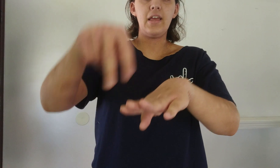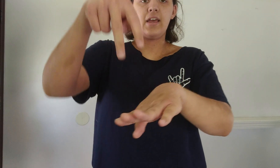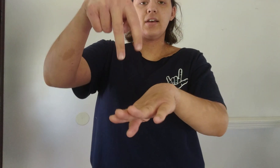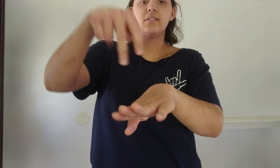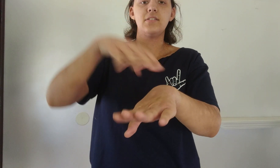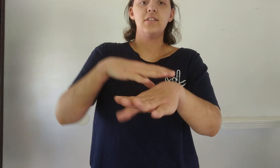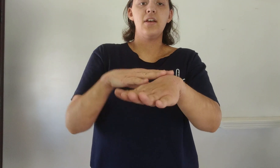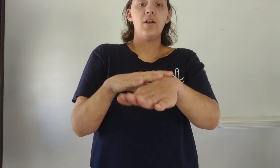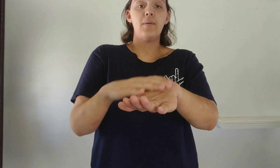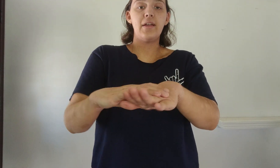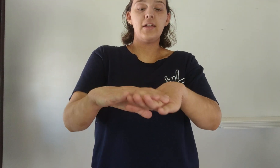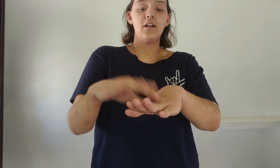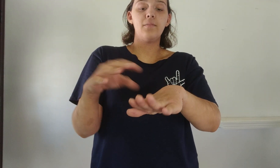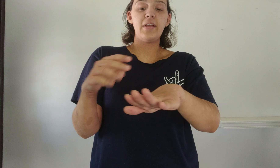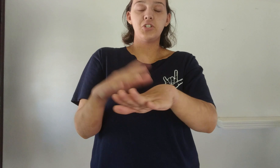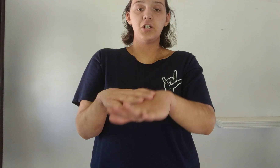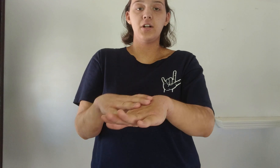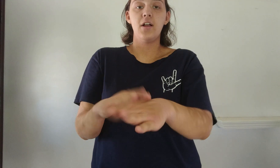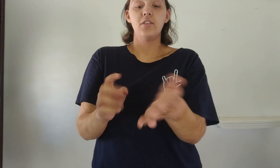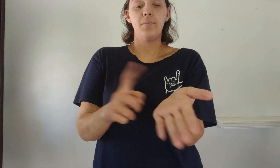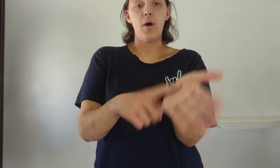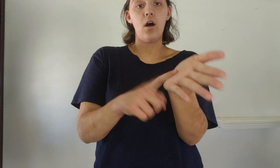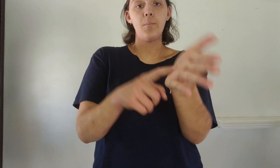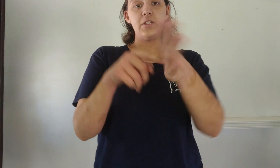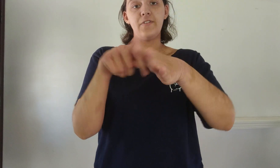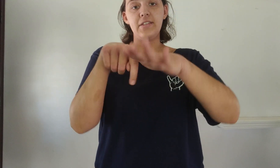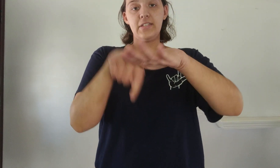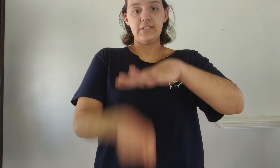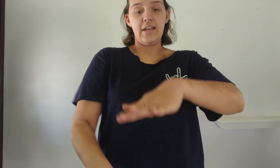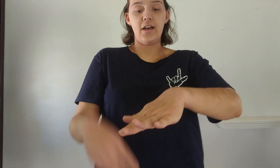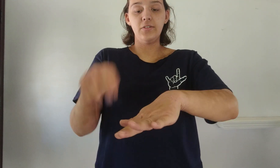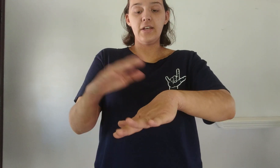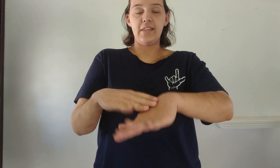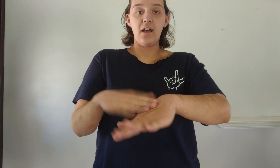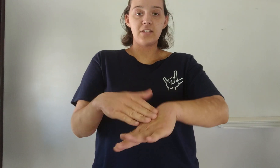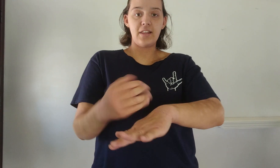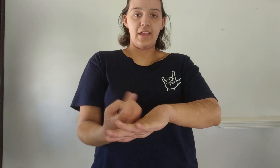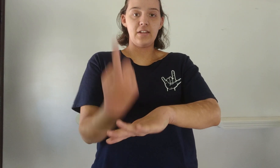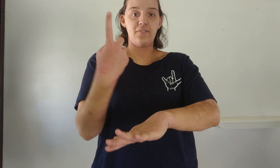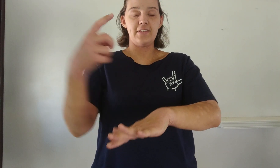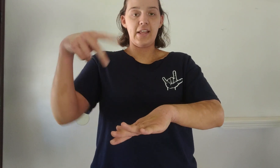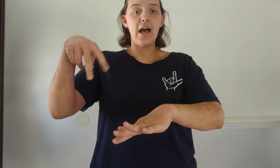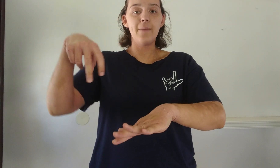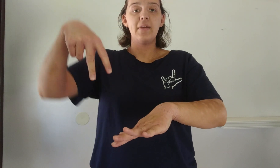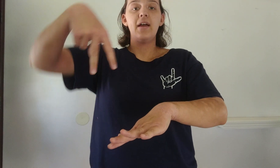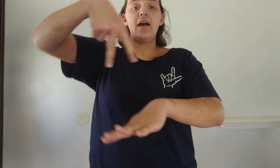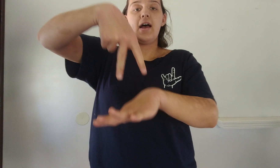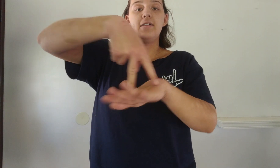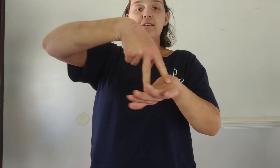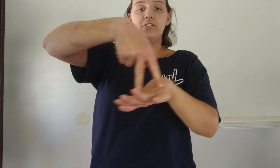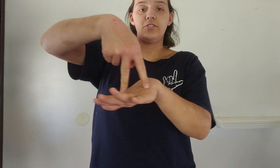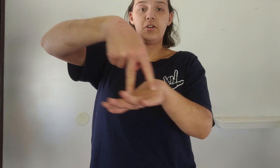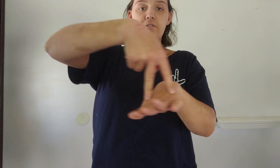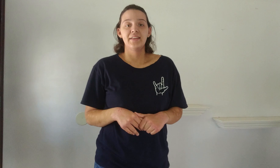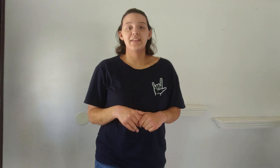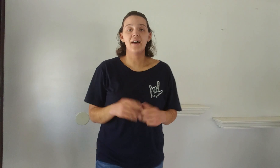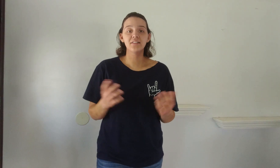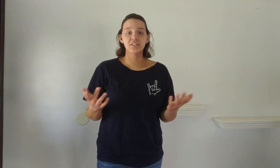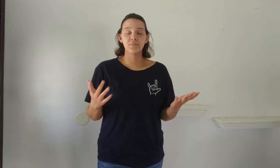hand right here. Make sure the palm is facing down and the outside of the hand is facing up. And then surf. Now let's move